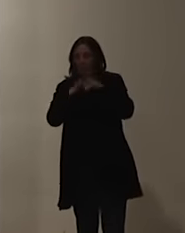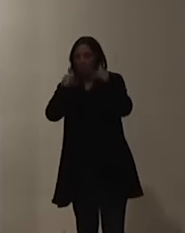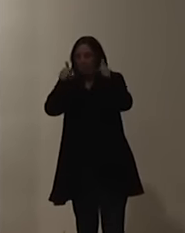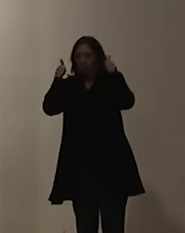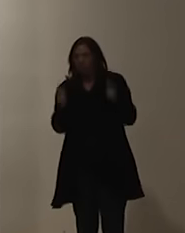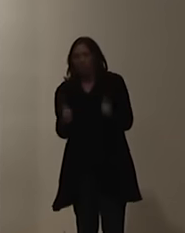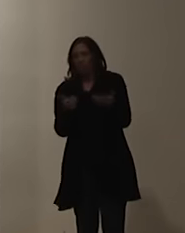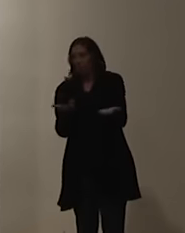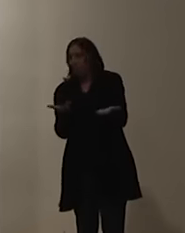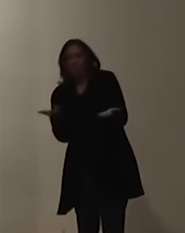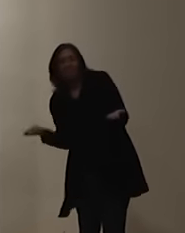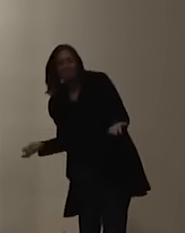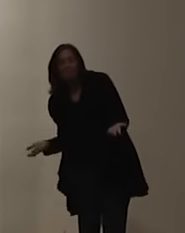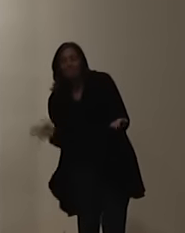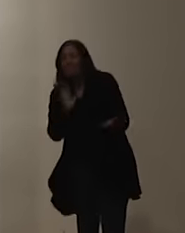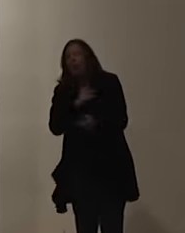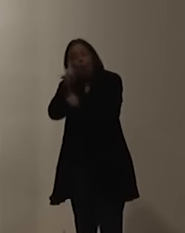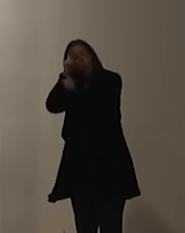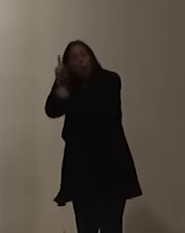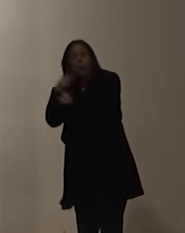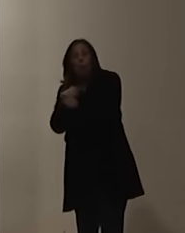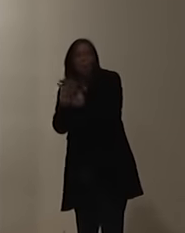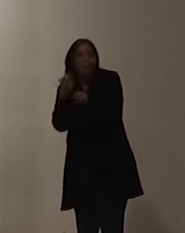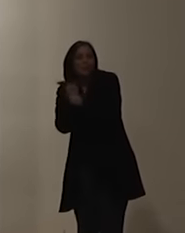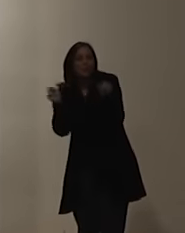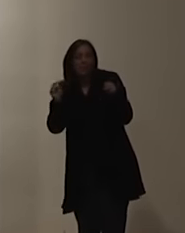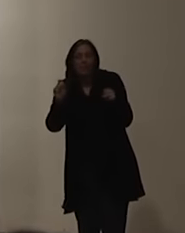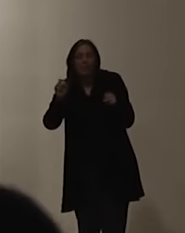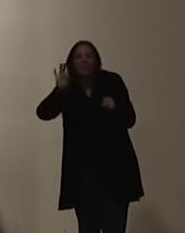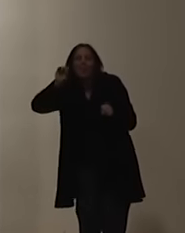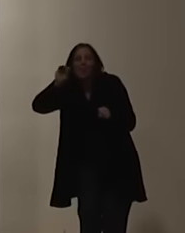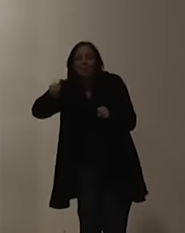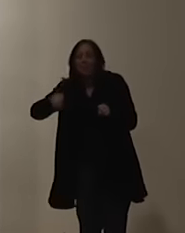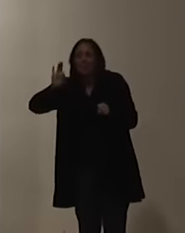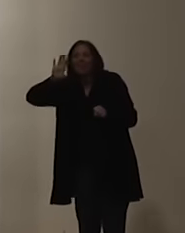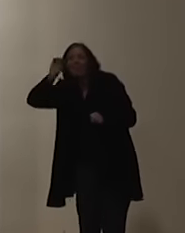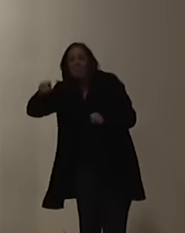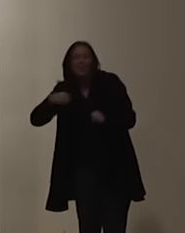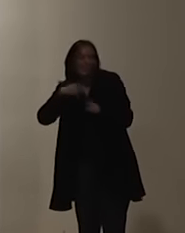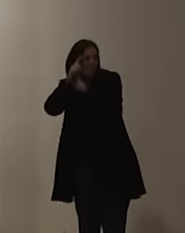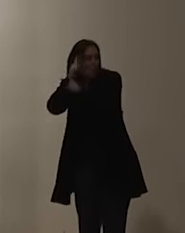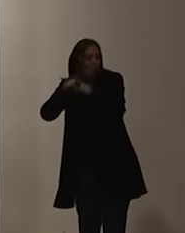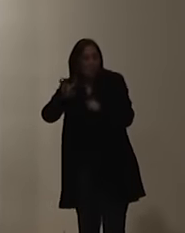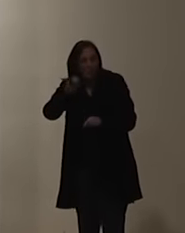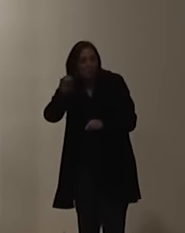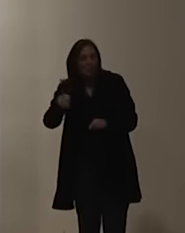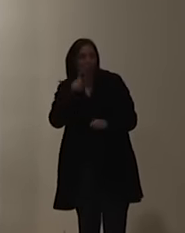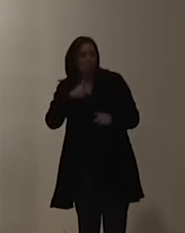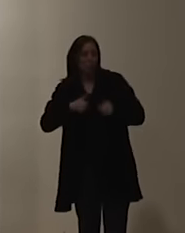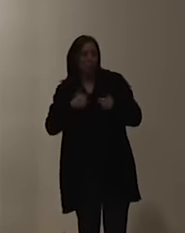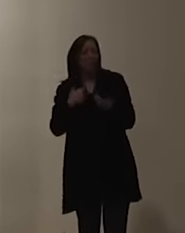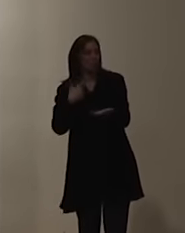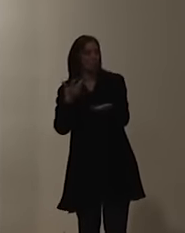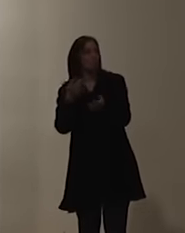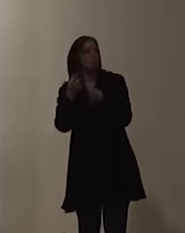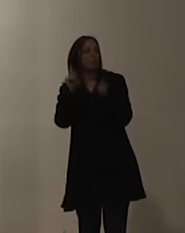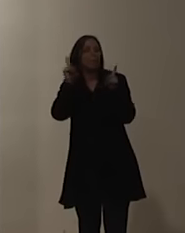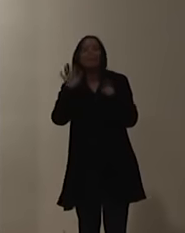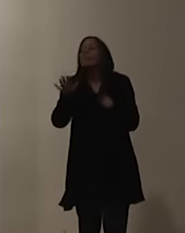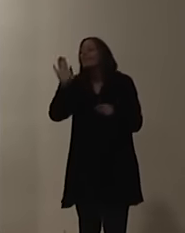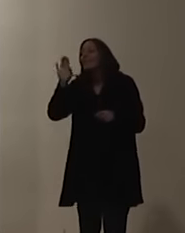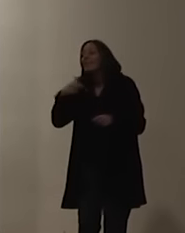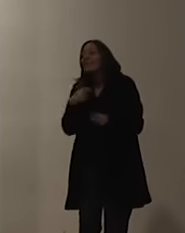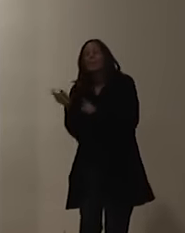more. But working with the public sector, and the Cubans, by the way, funny how we always end up working with the Cubans in Haiti,